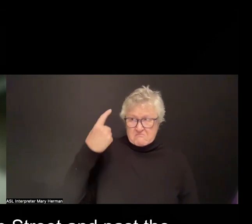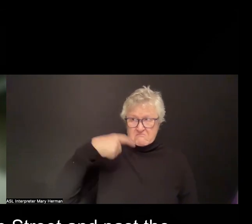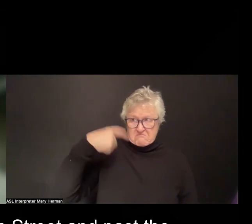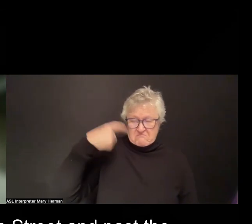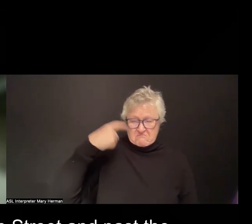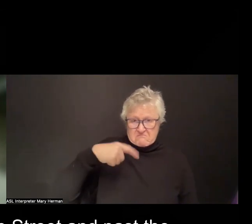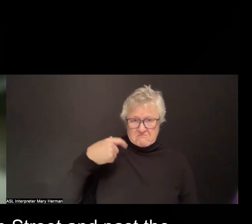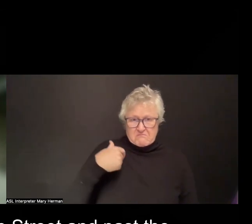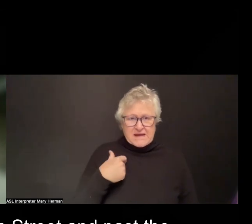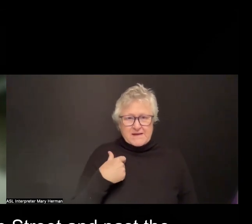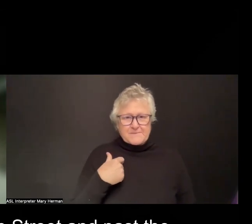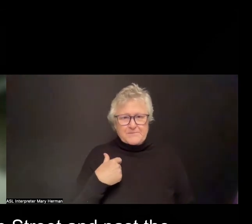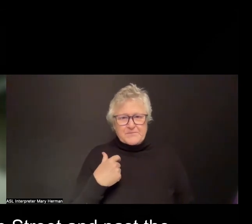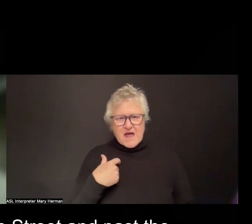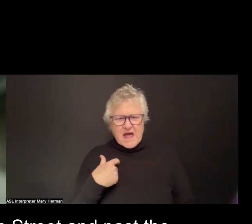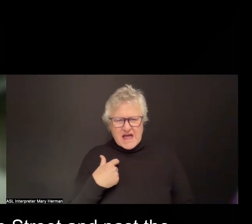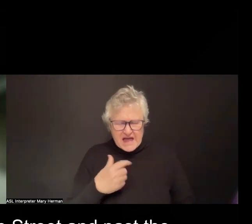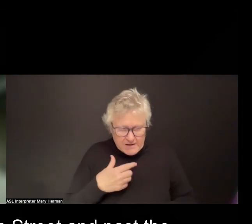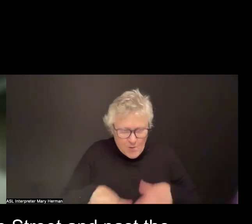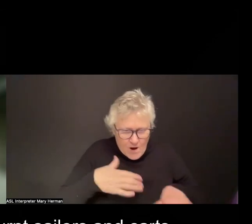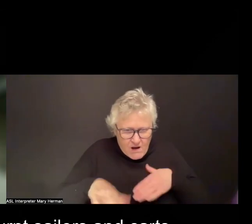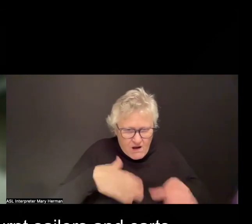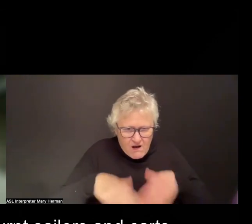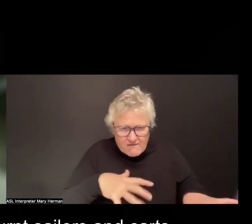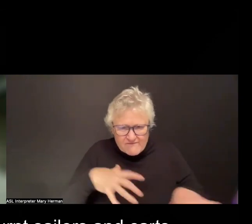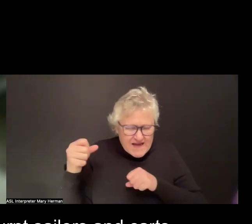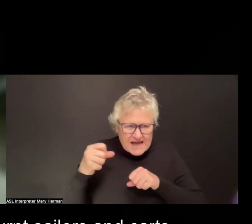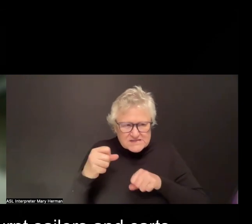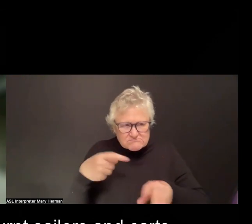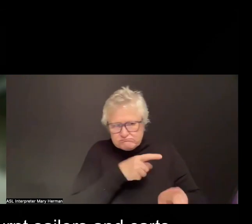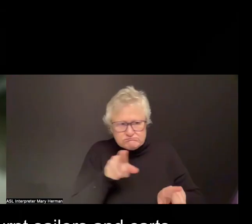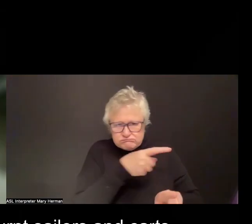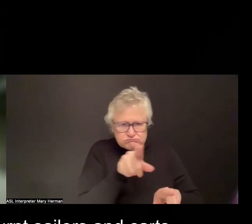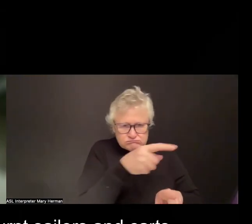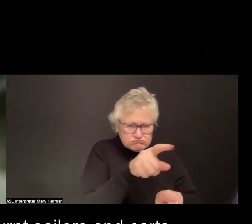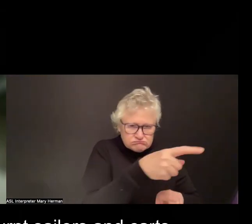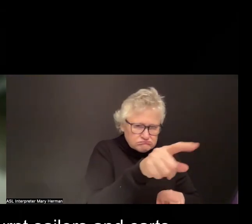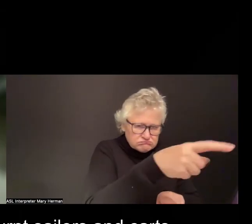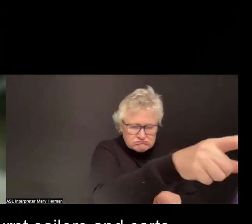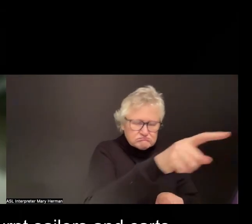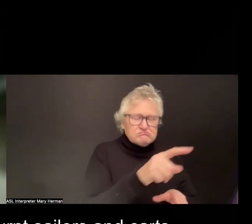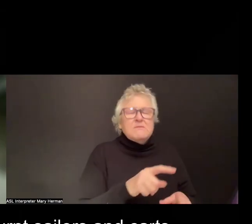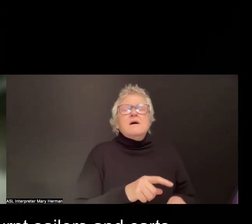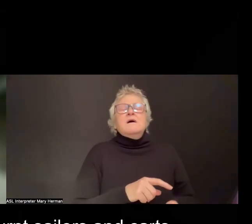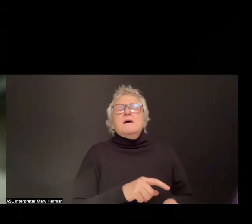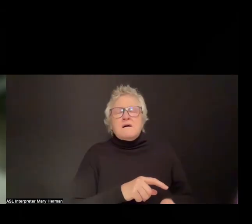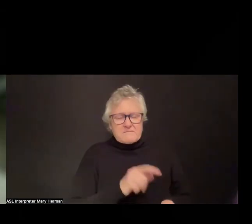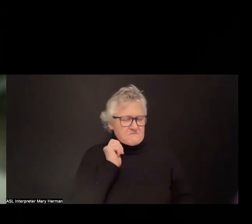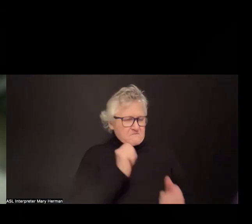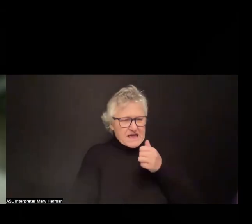Ship Street and past the North Battery, dodging red-coated soldiers and sunburnt sailors and carts stacked high with silvery